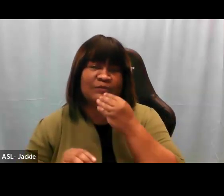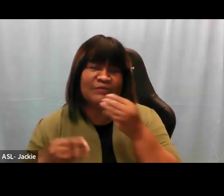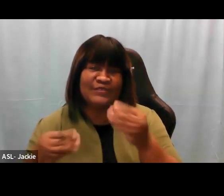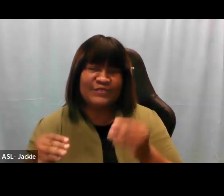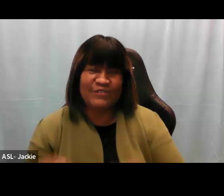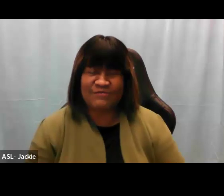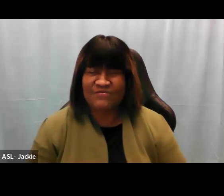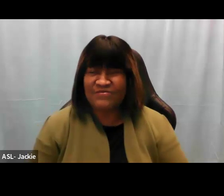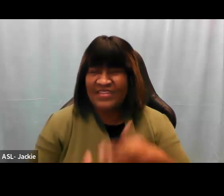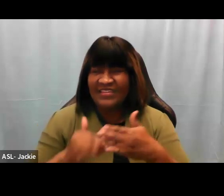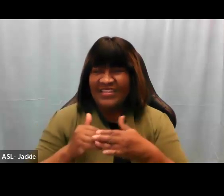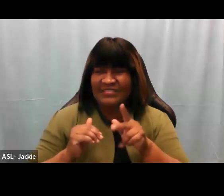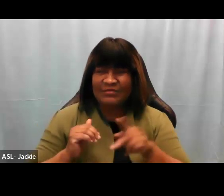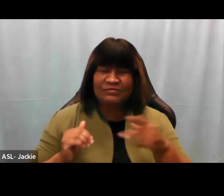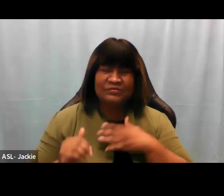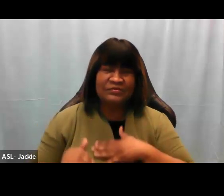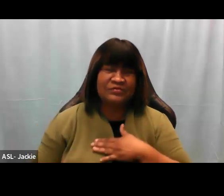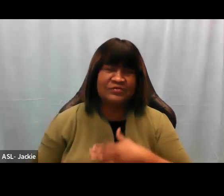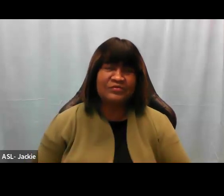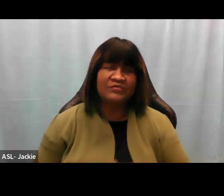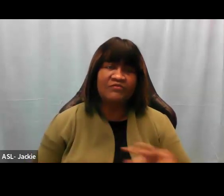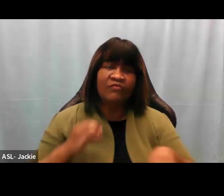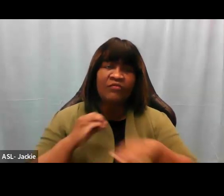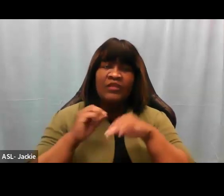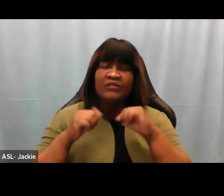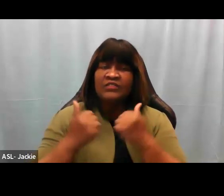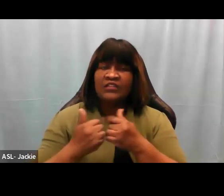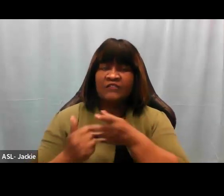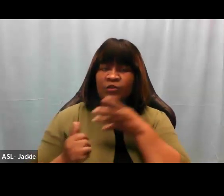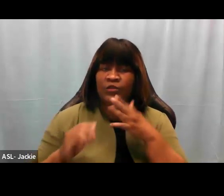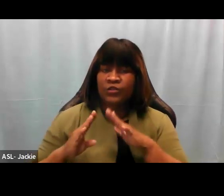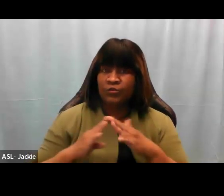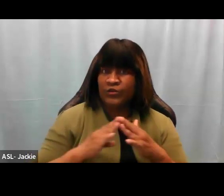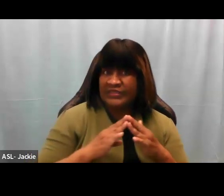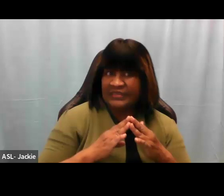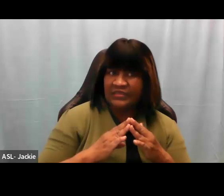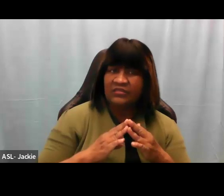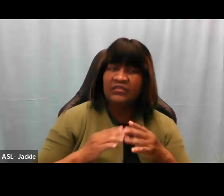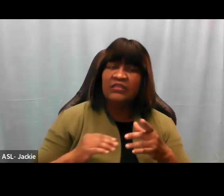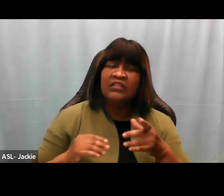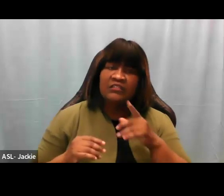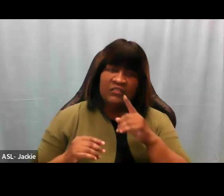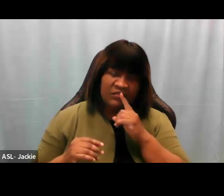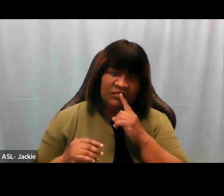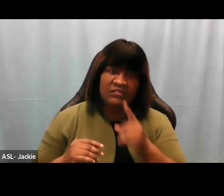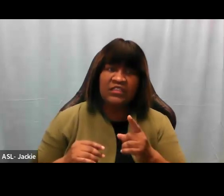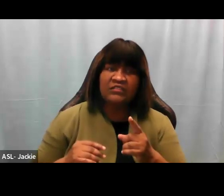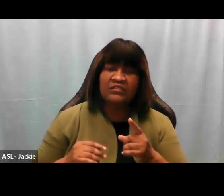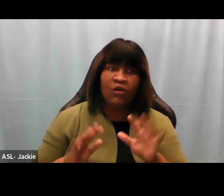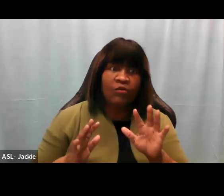please. And then some additional challenges for rural communities are just,